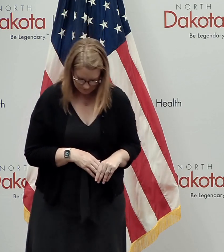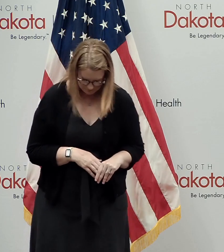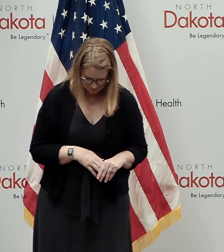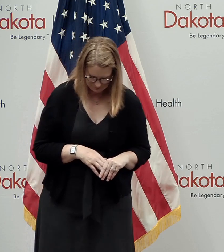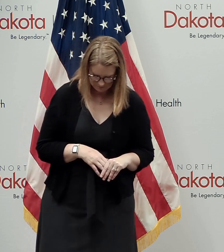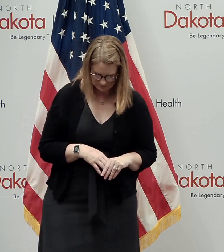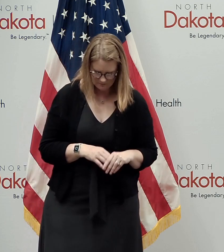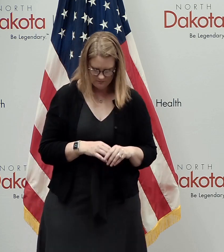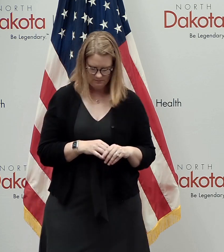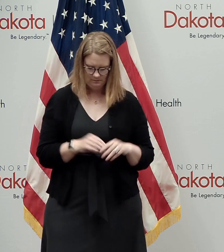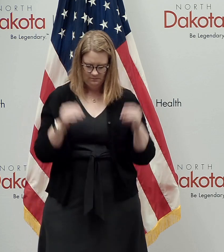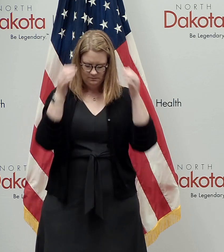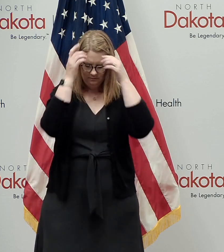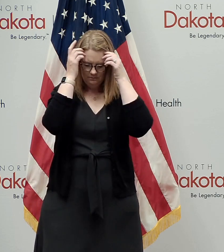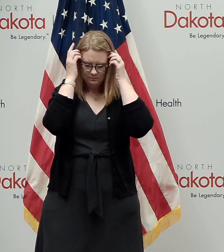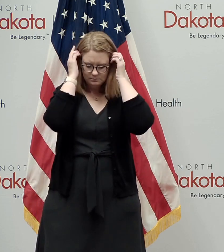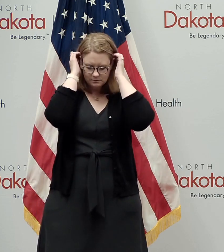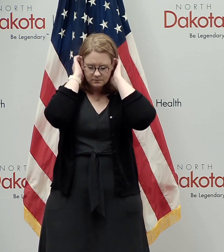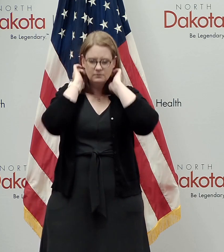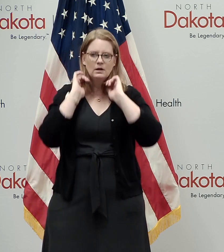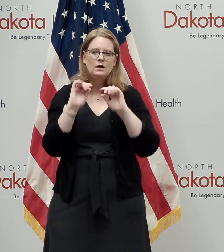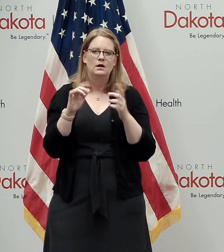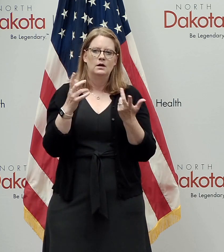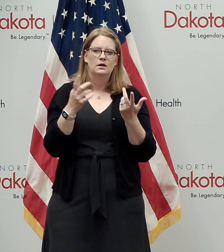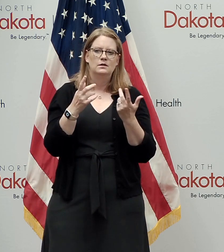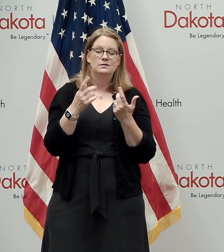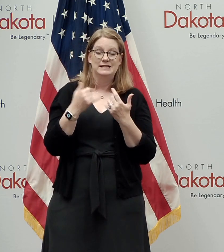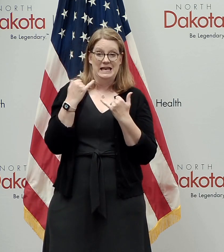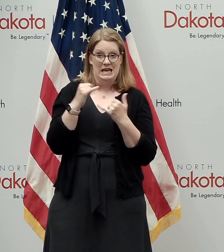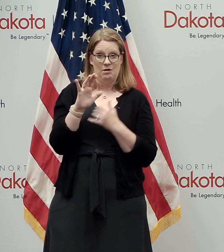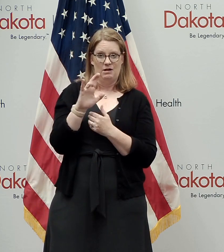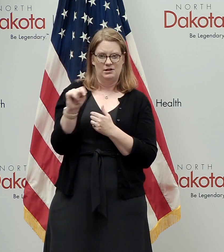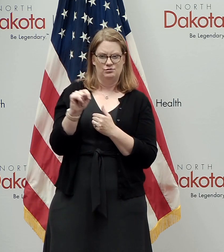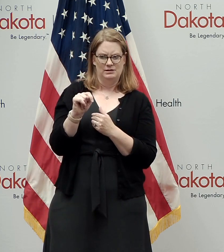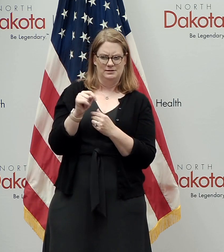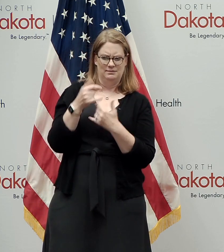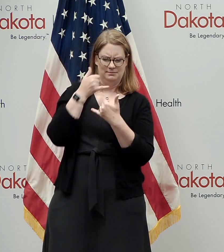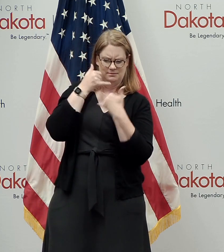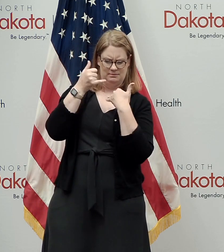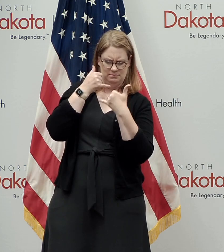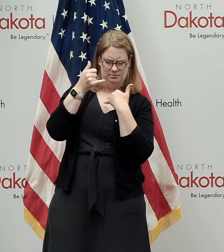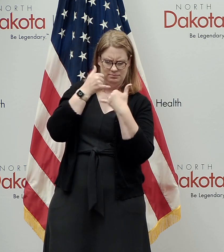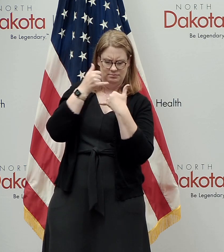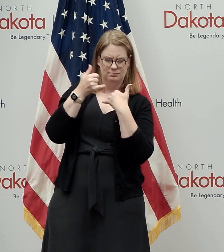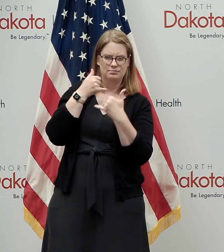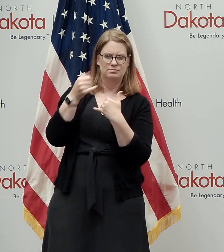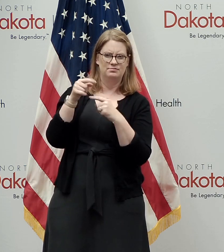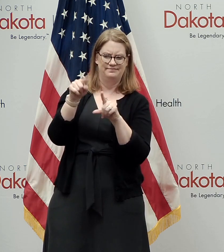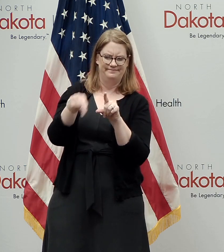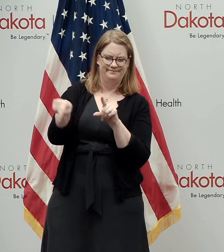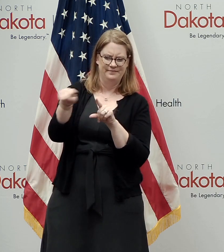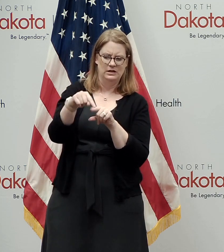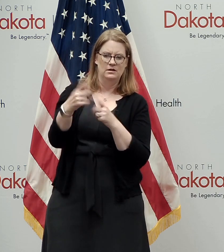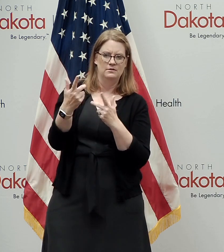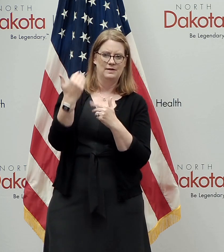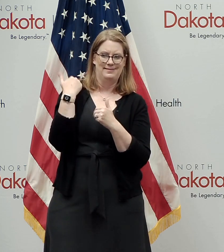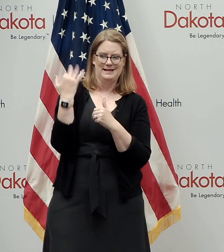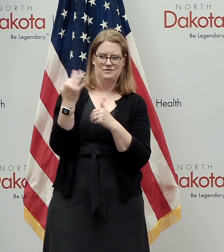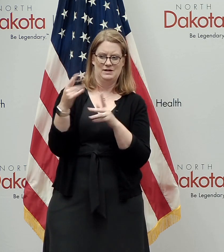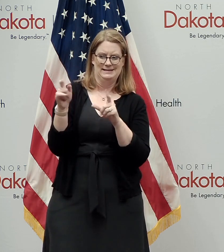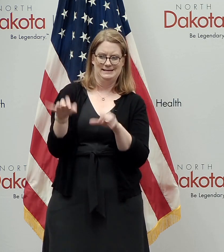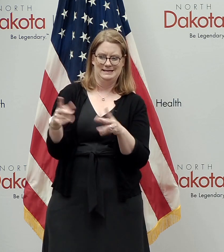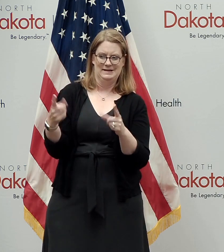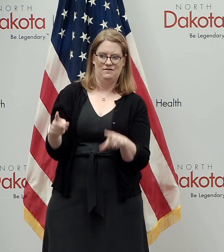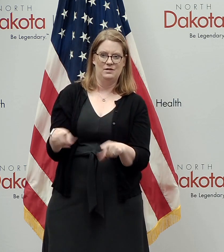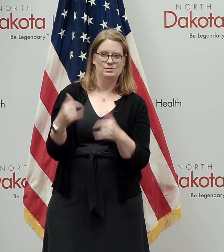is still unfolding, because the contact tracing from the positives that were uncovered from last Friday's testing event,